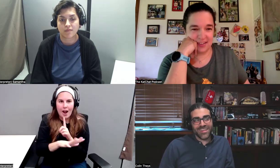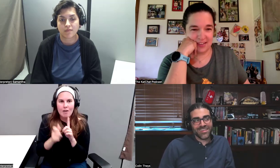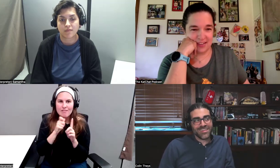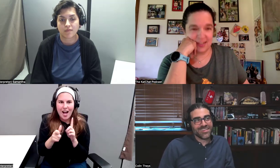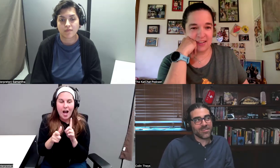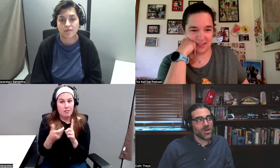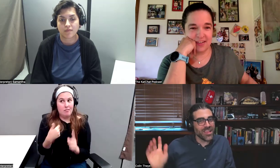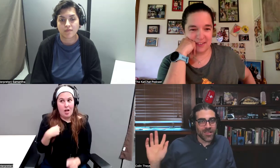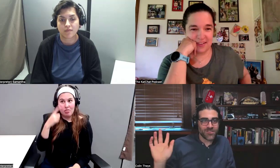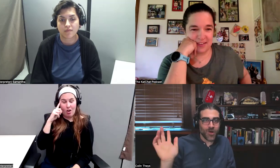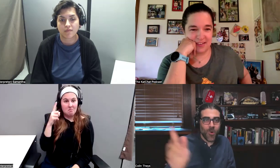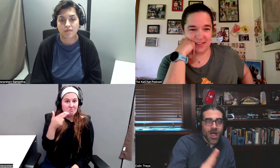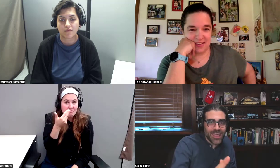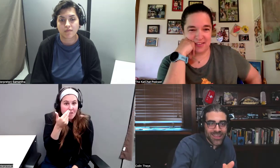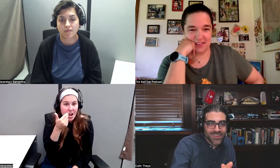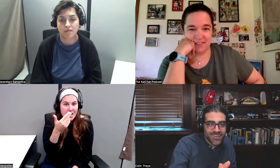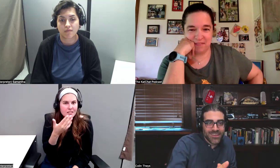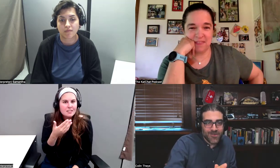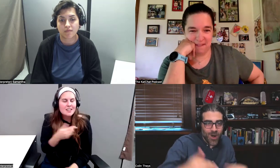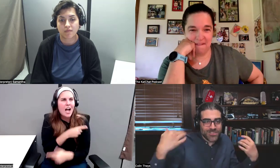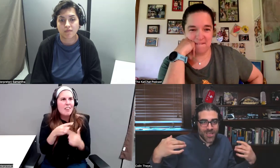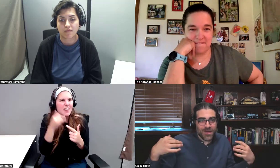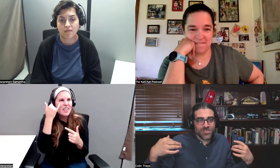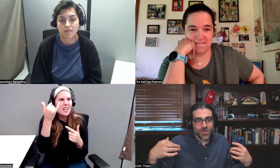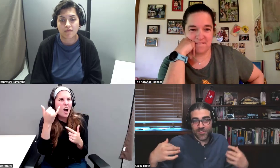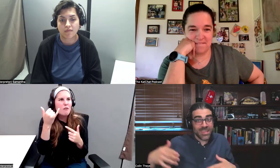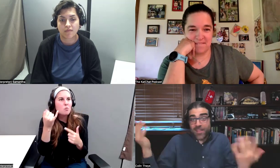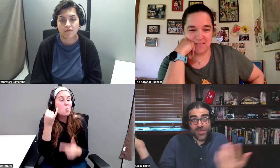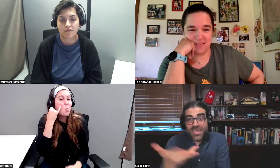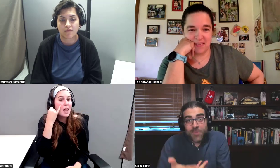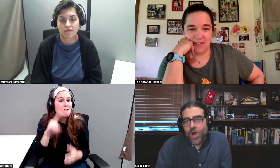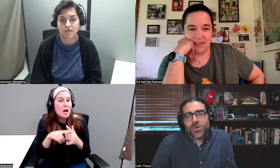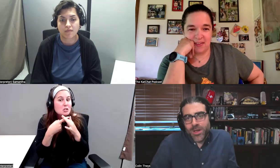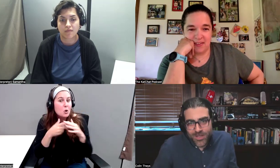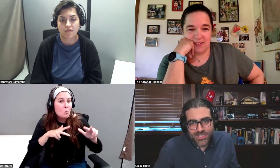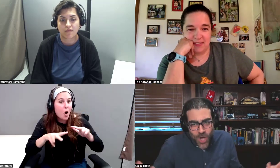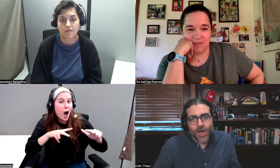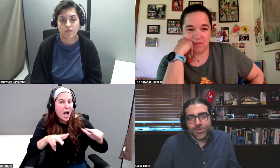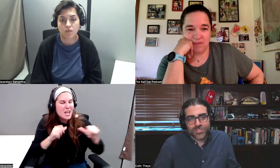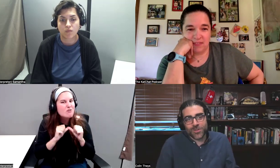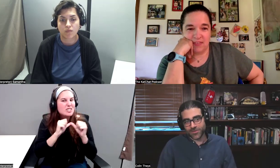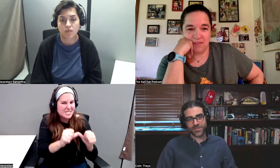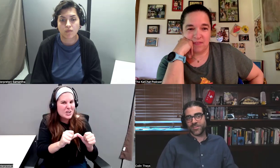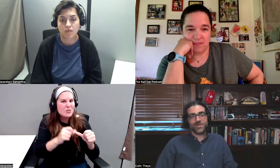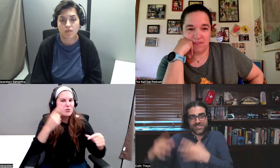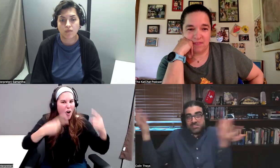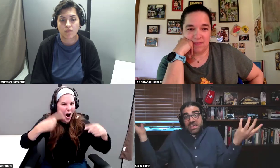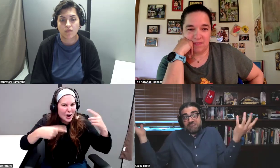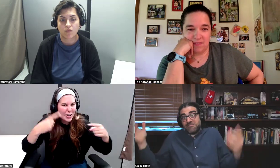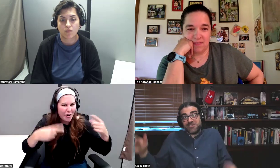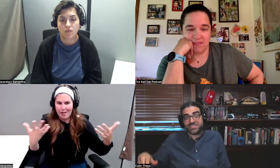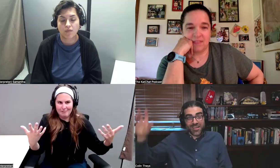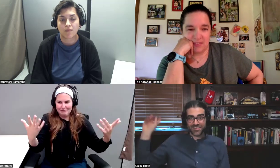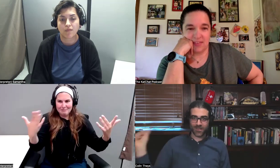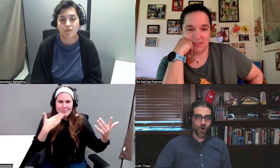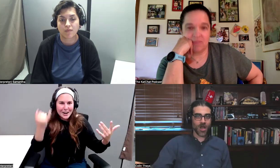And then he's like, well, what if I like start walking while she's on my shoulders? I'm like, yeah, you could keep arguing while she's on your shoulders. And so then we just did it.